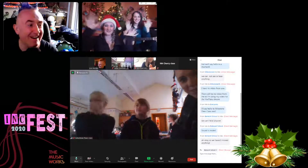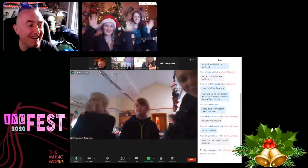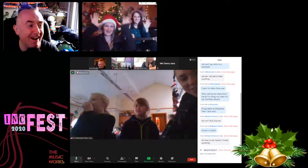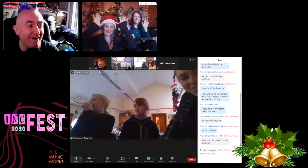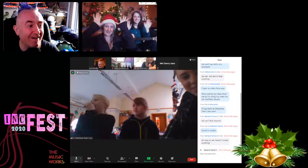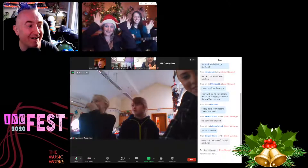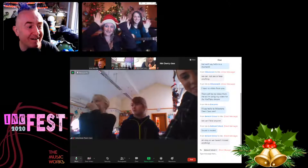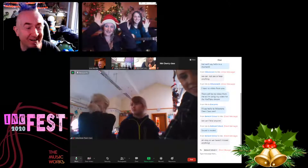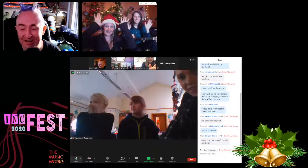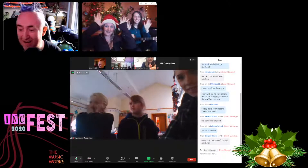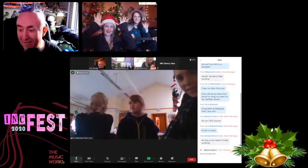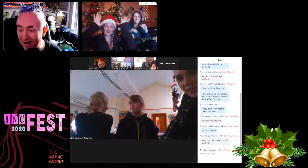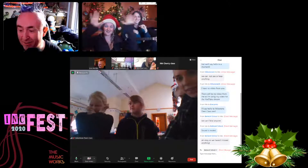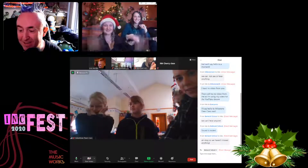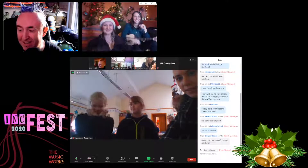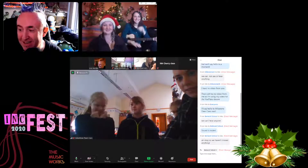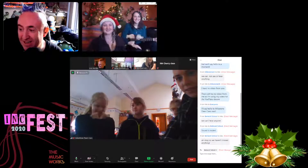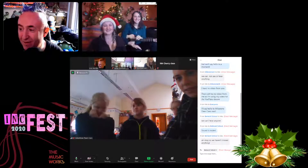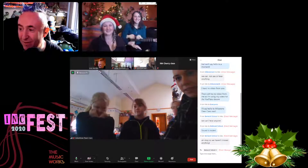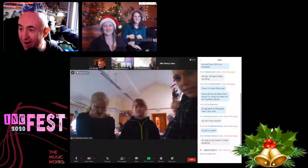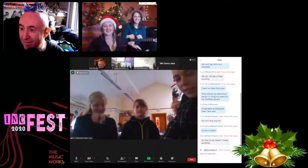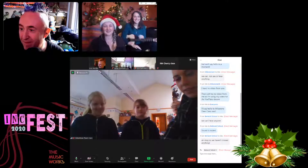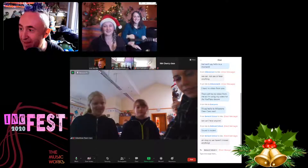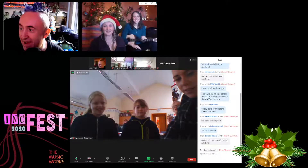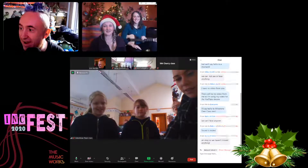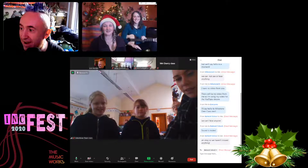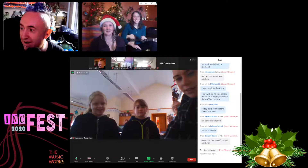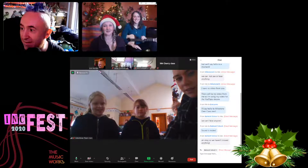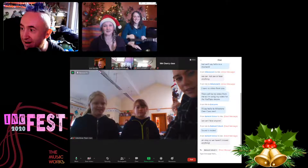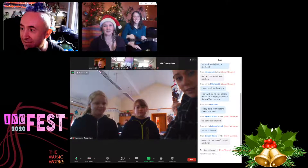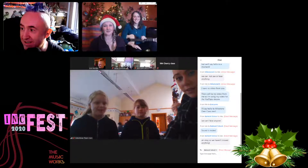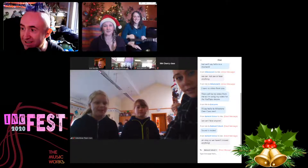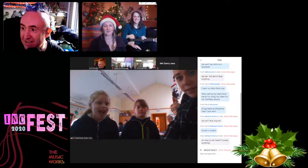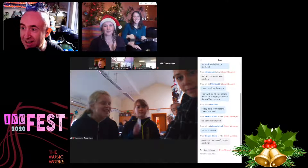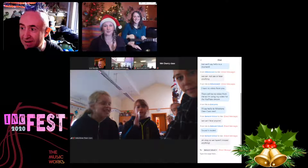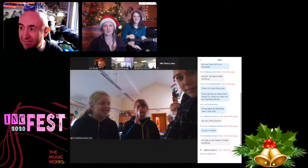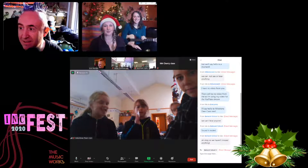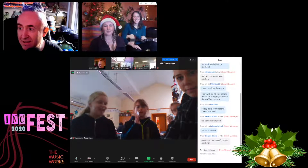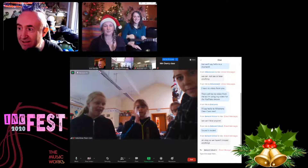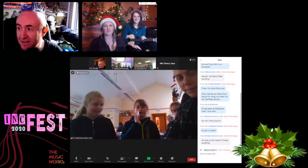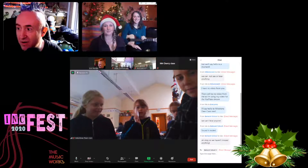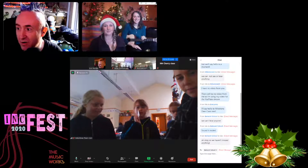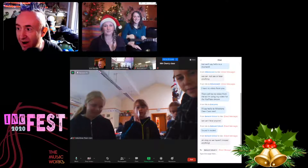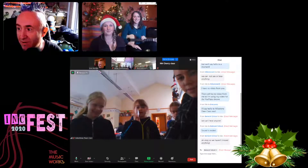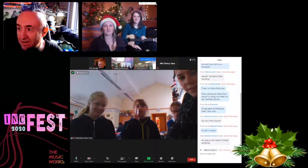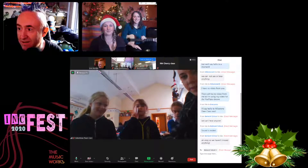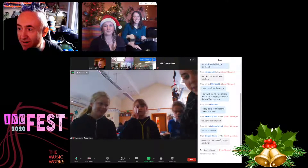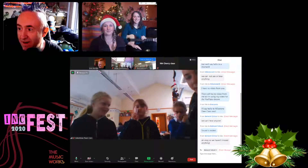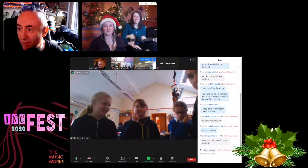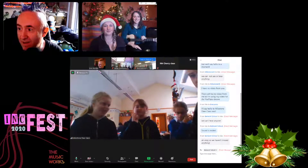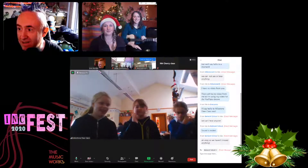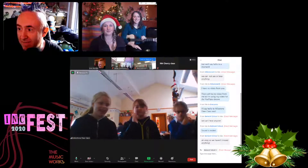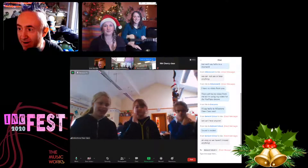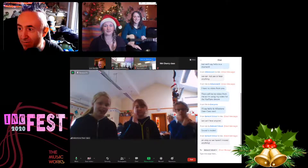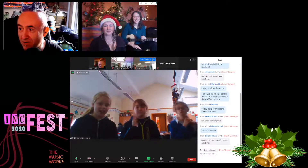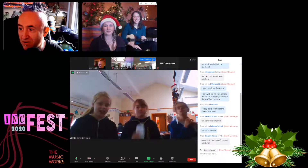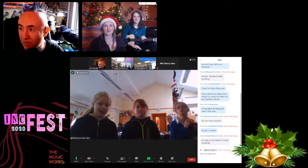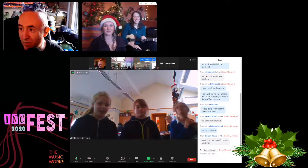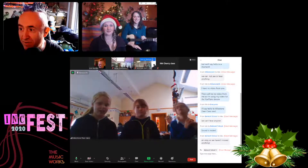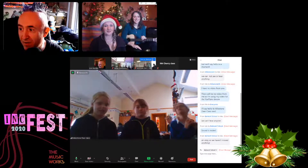Oh, good, good, good. So we're able to see you there. Let me just... see who else is available. Is that Belmont School we've got there